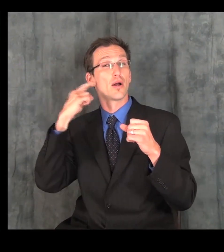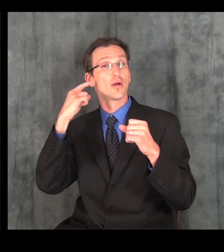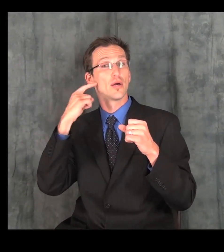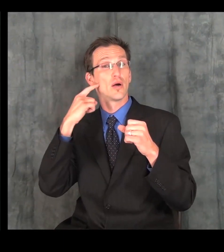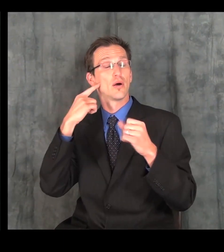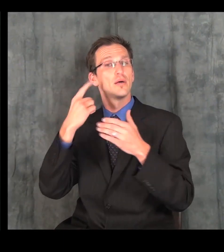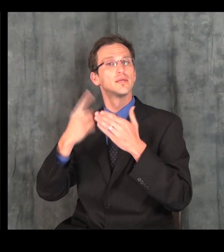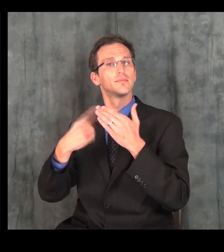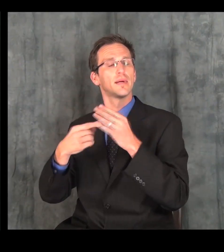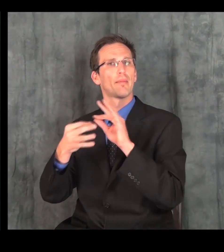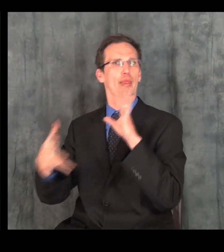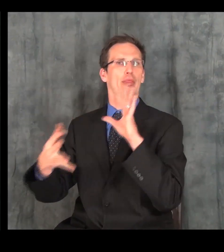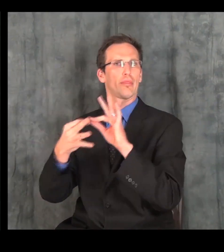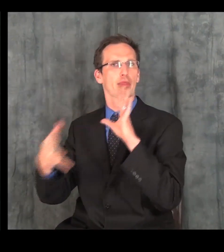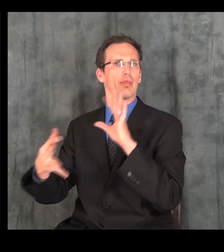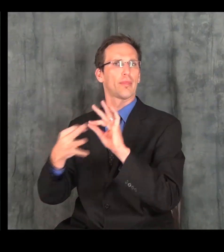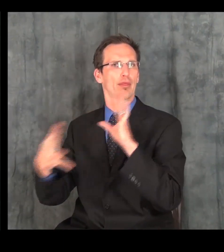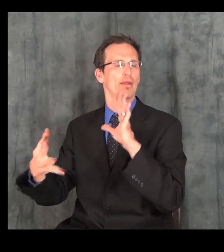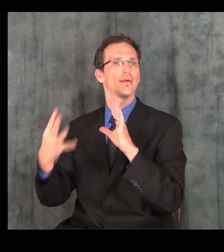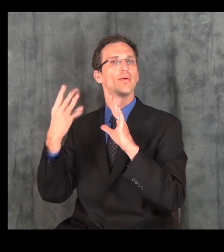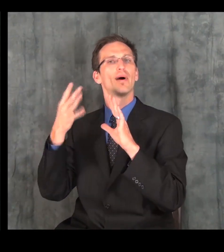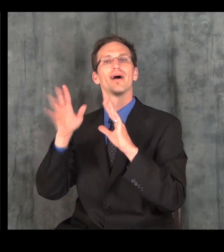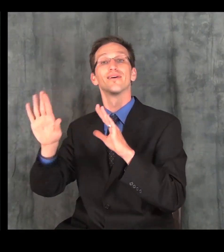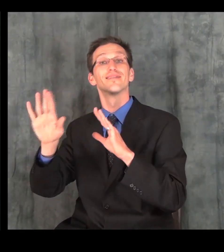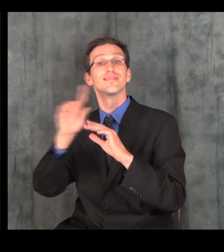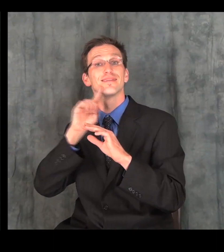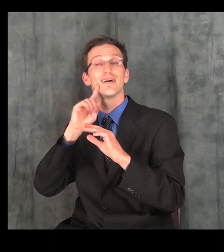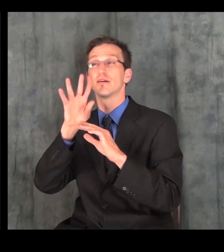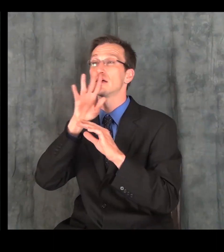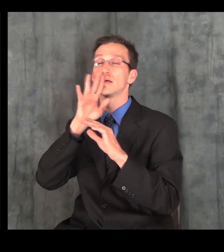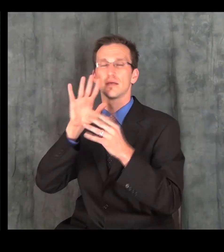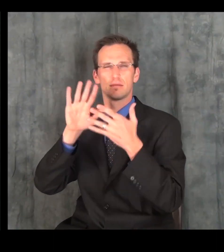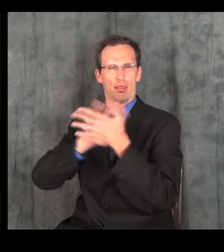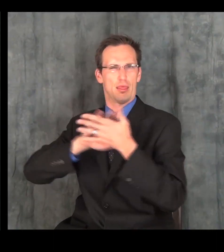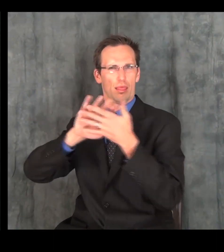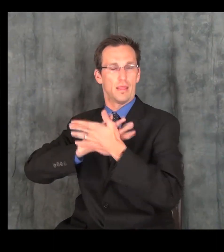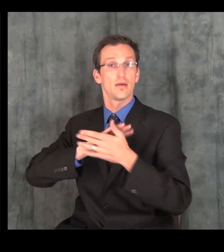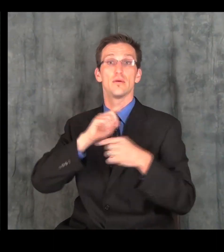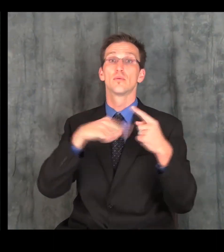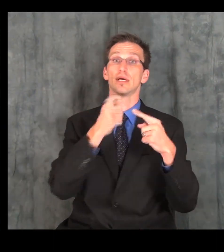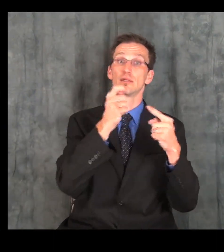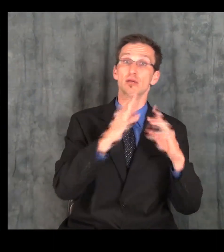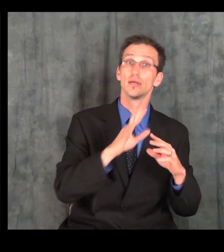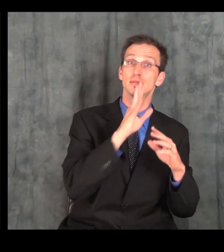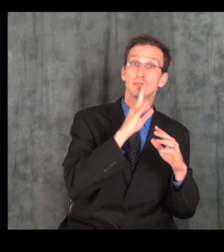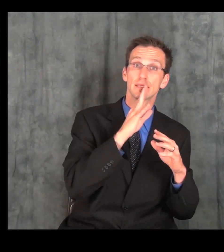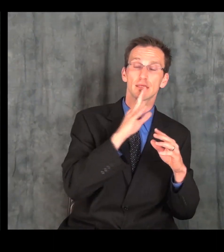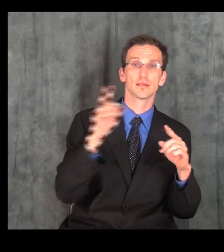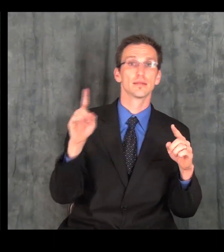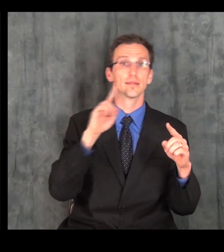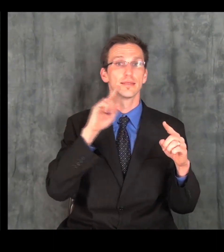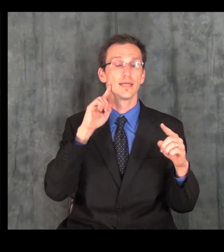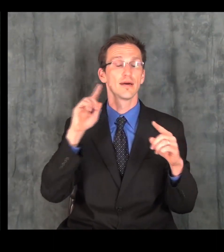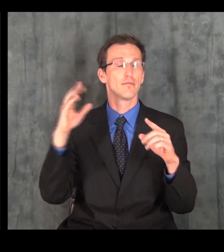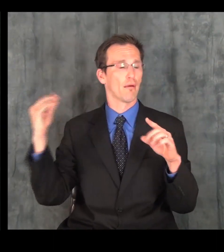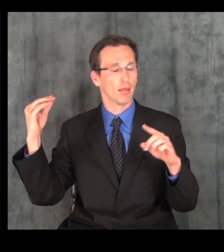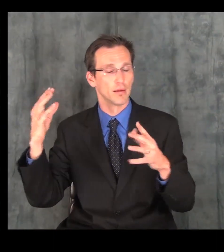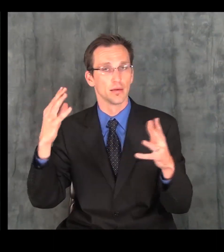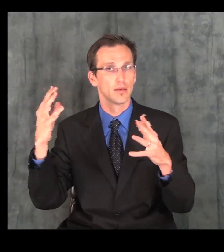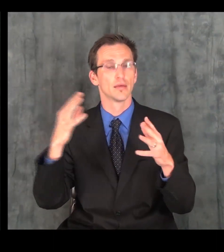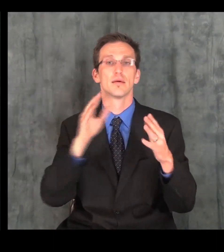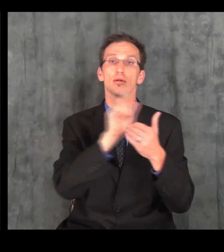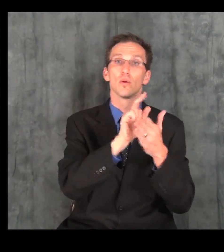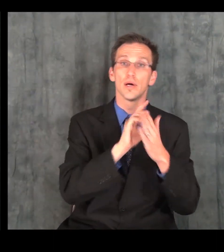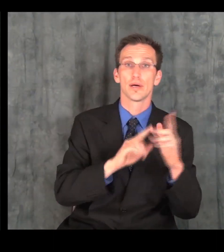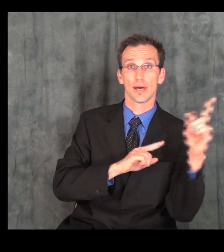audio kept dropping in and out because there was more interference from when the judge was speaking or the barrister or lawyer was asking a